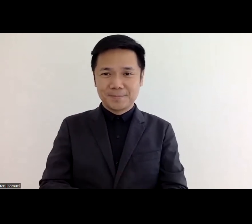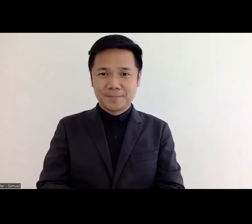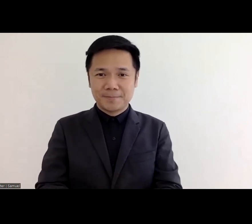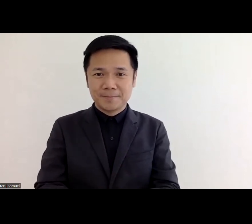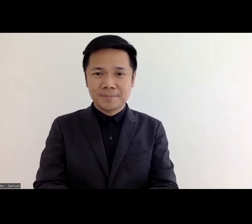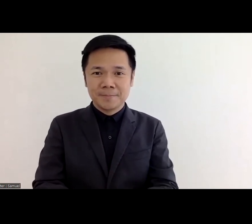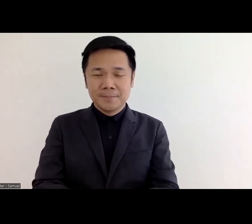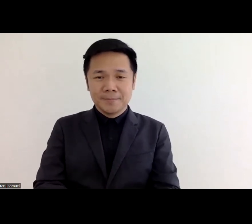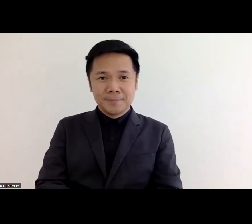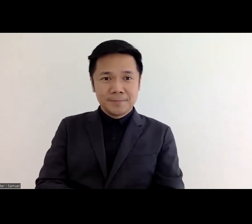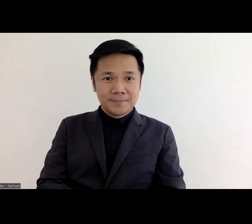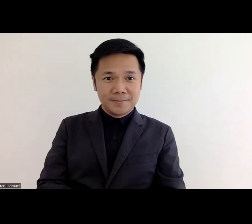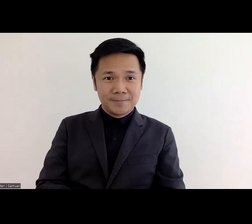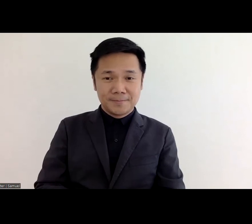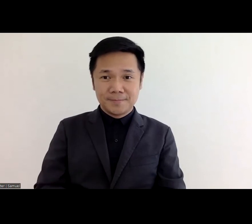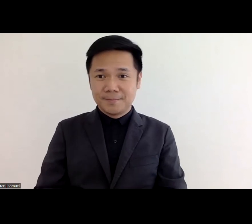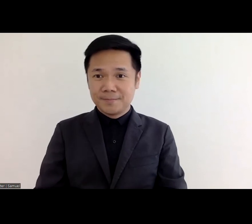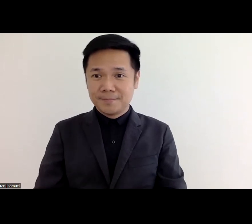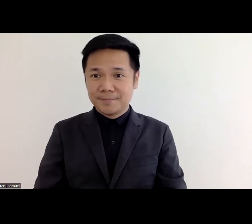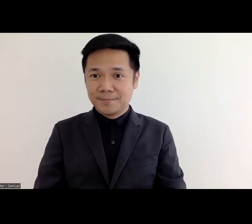uh, from our